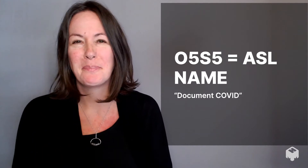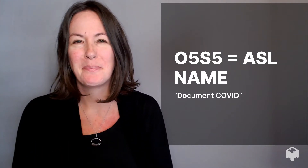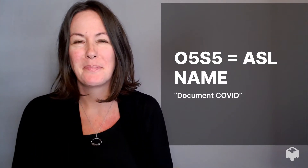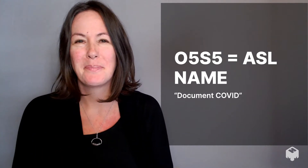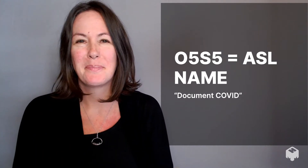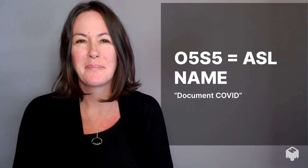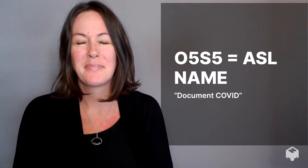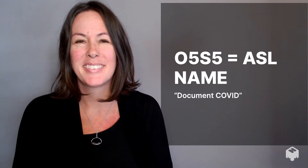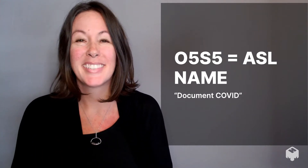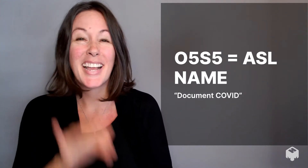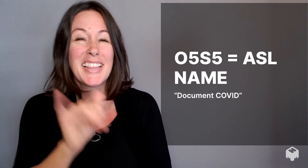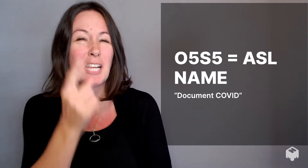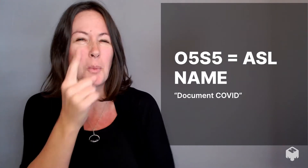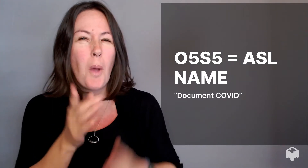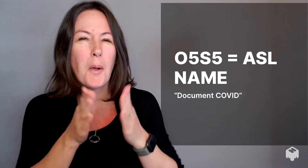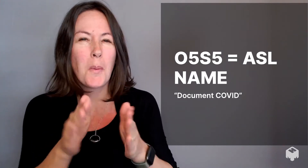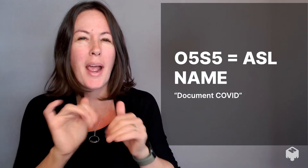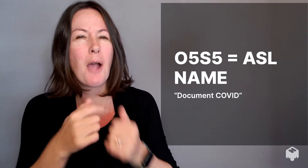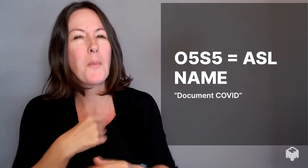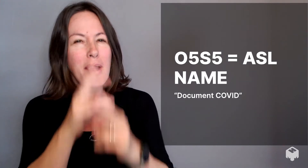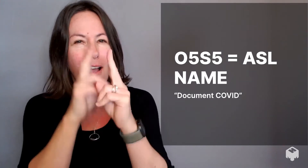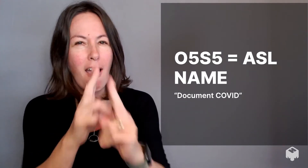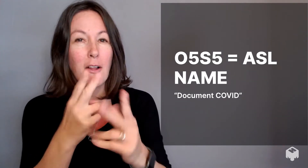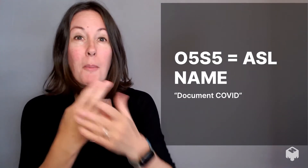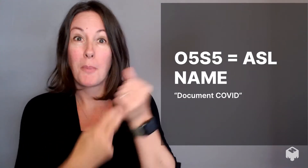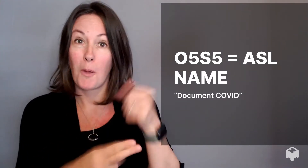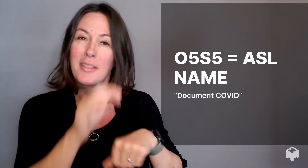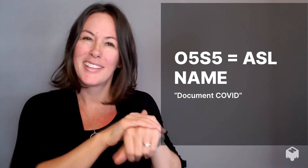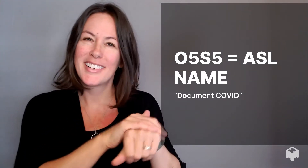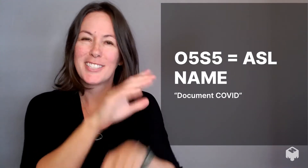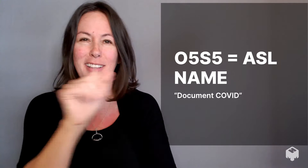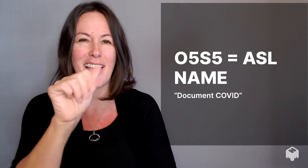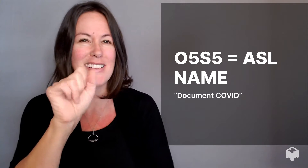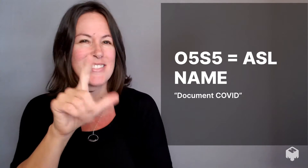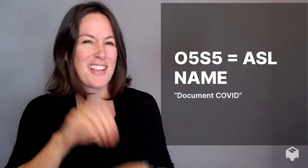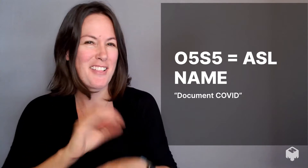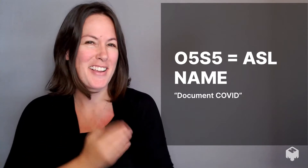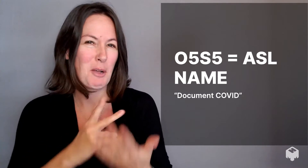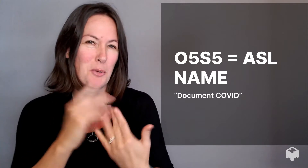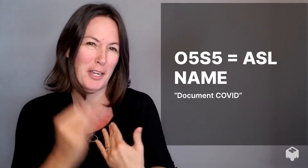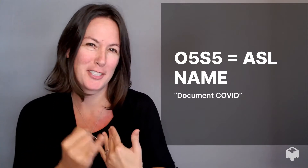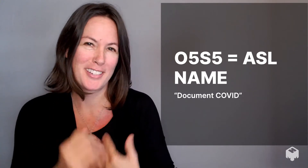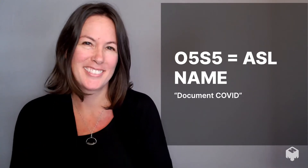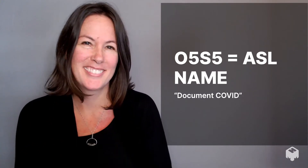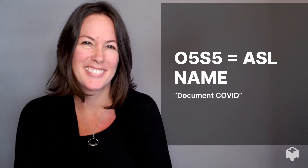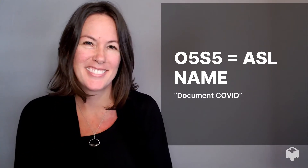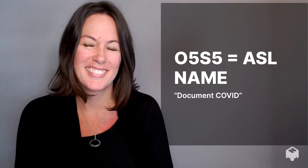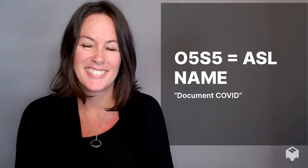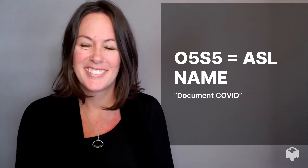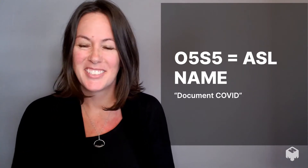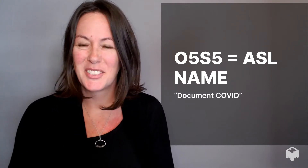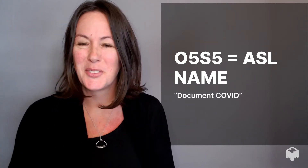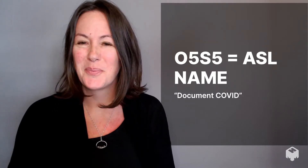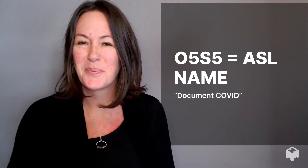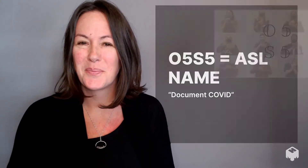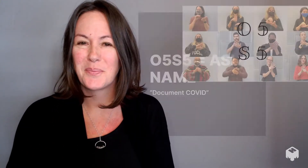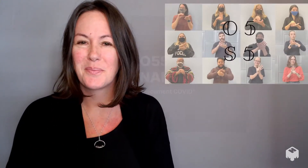for the project. That's one way we've decided to honor both English and ASL within our project.